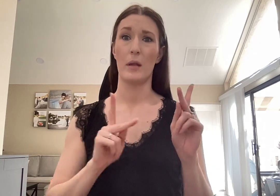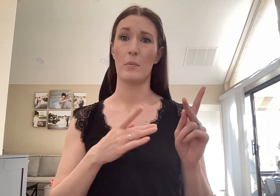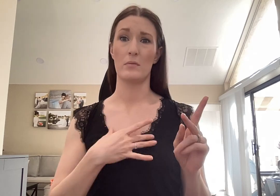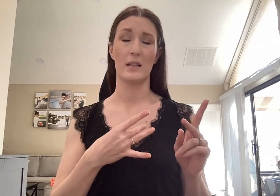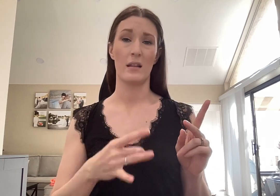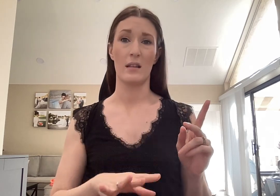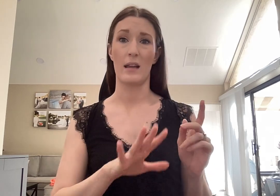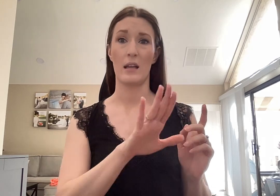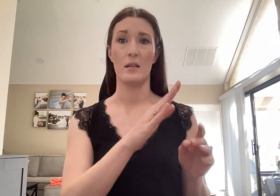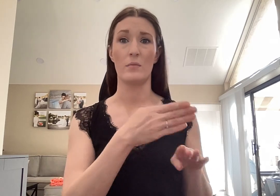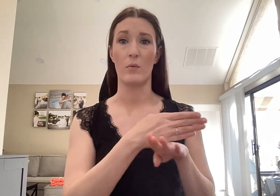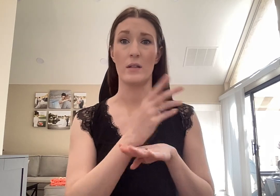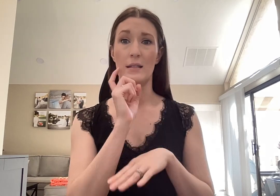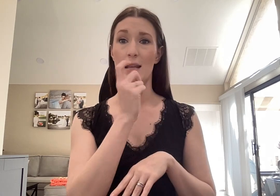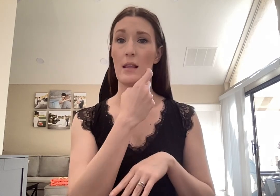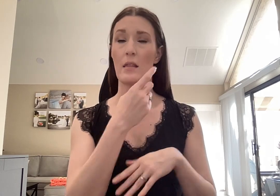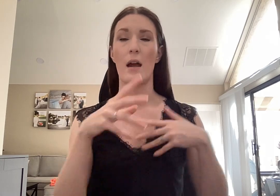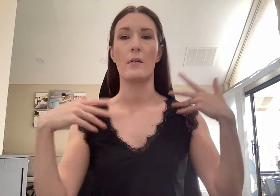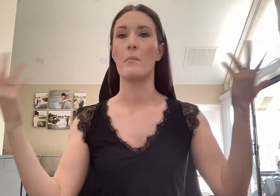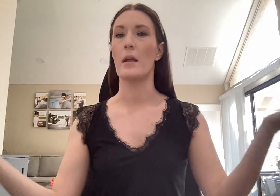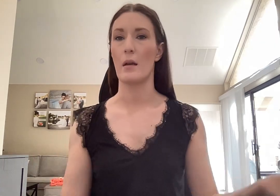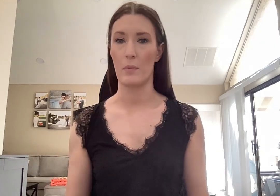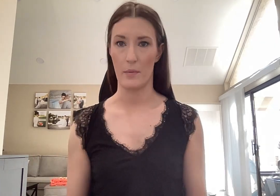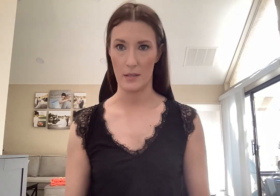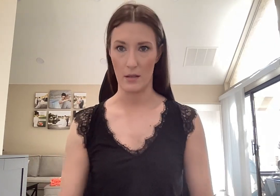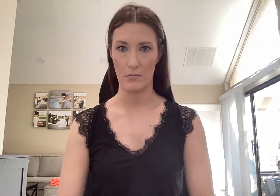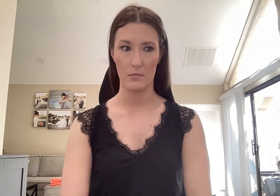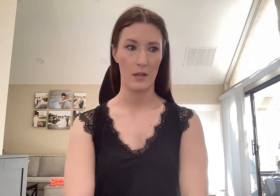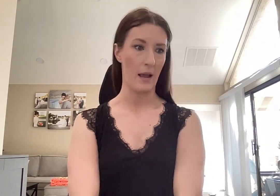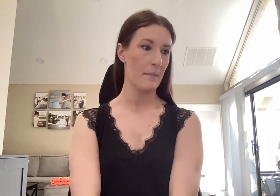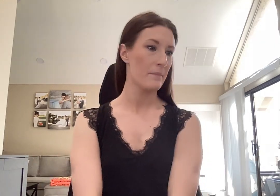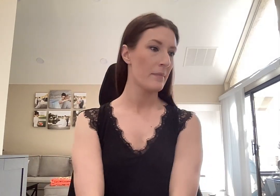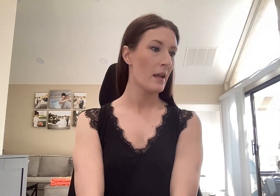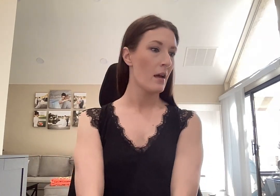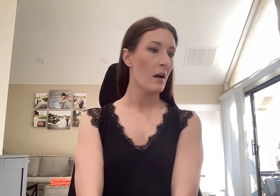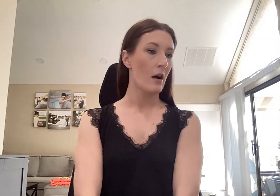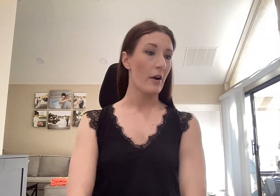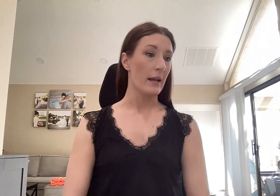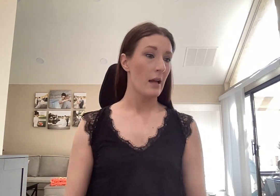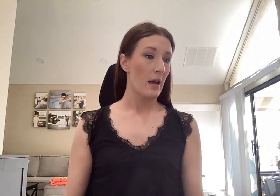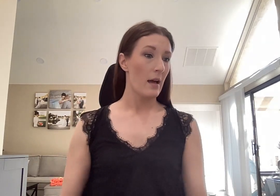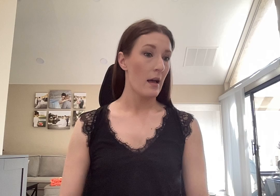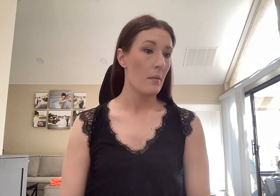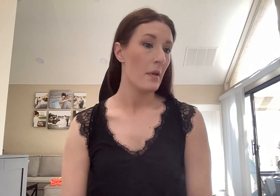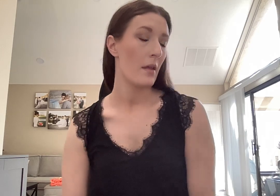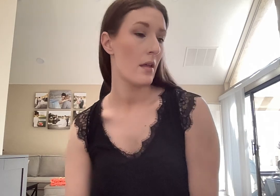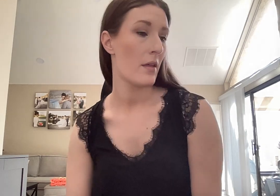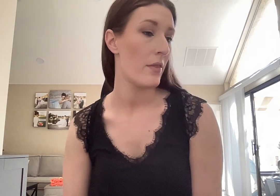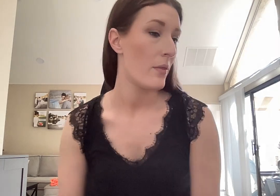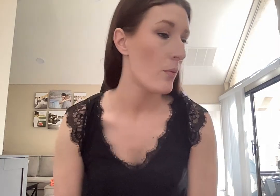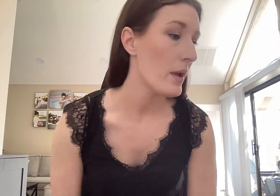People didn't like his wood teeth. I'd make up a reason. Okay, all right. We